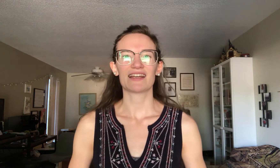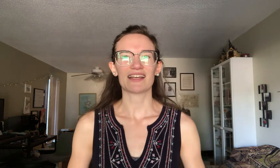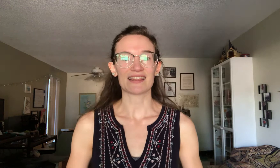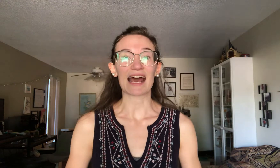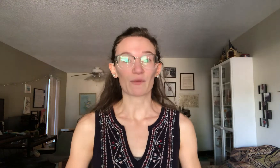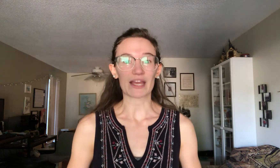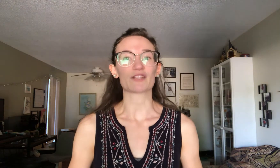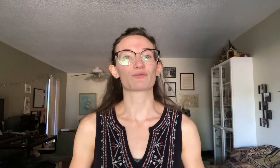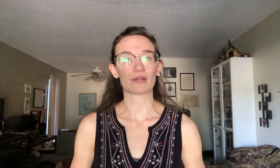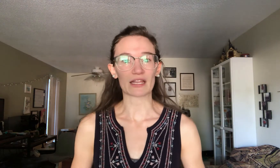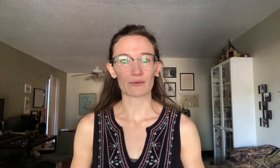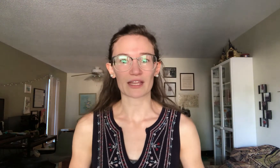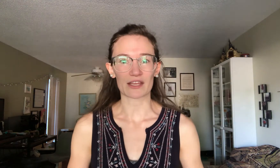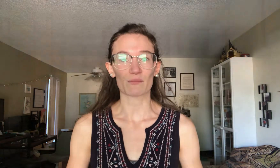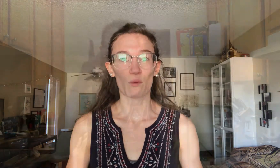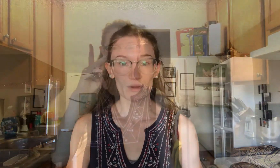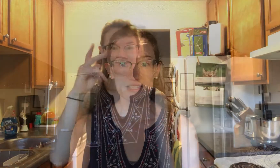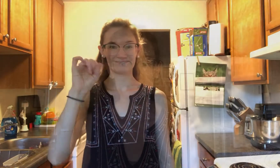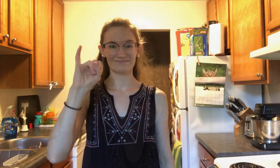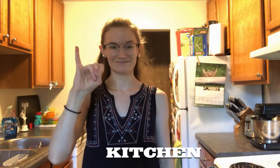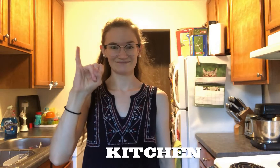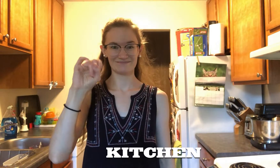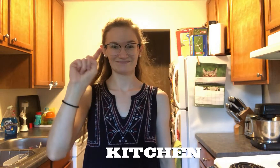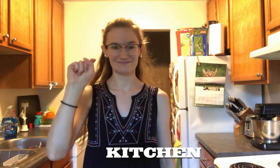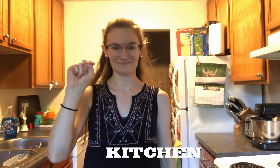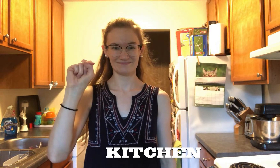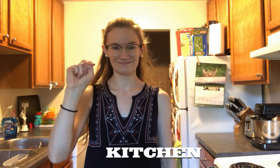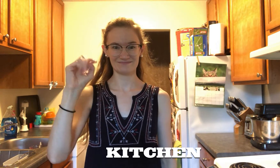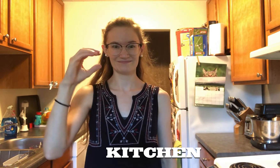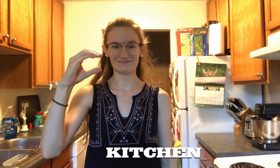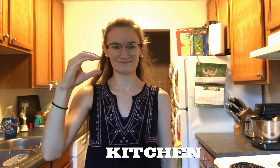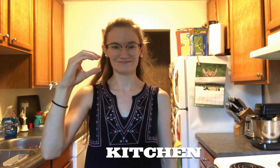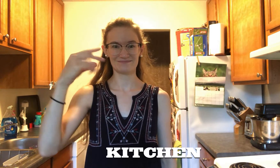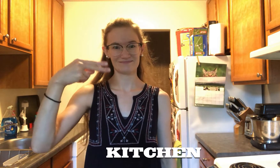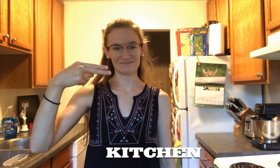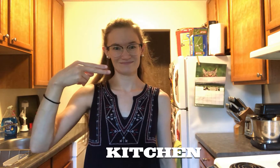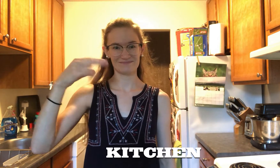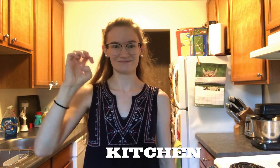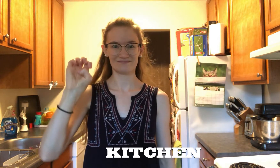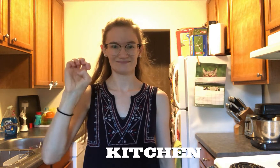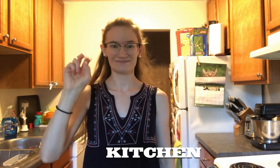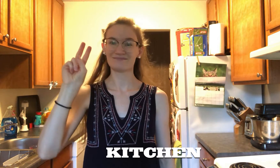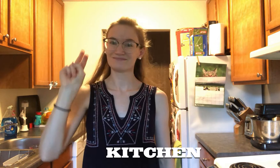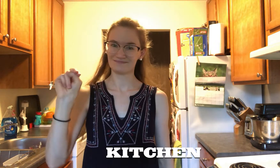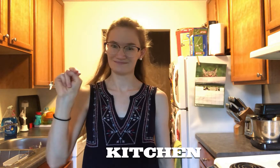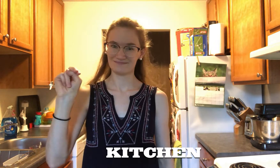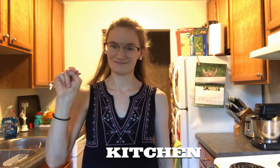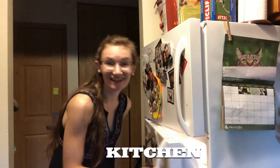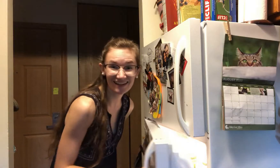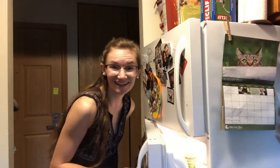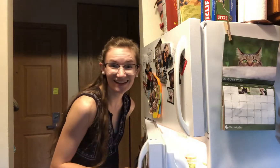in that way is really, really important. Here you can see I'm fingerspelling things in